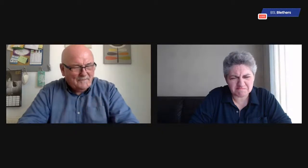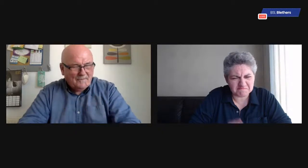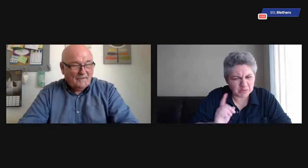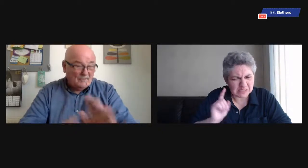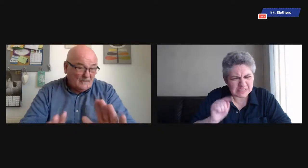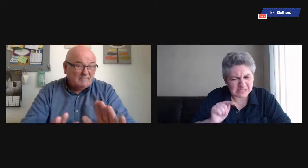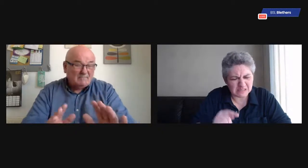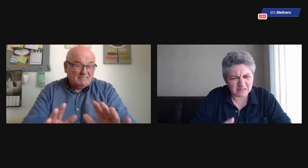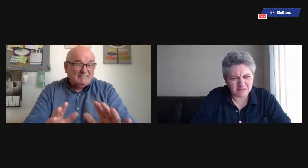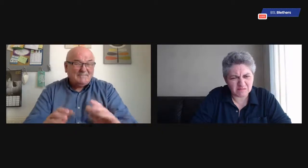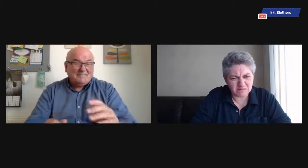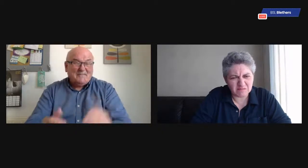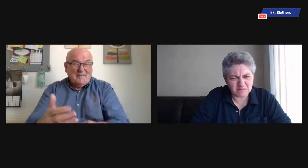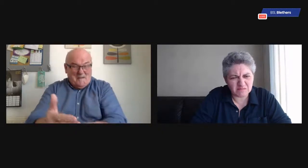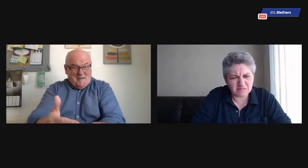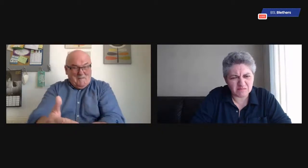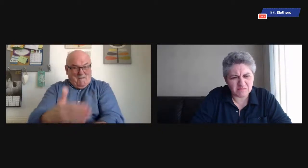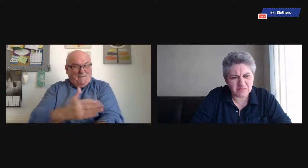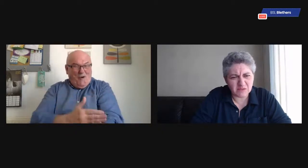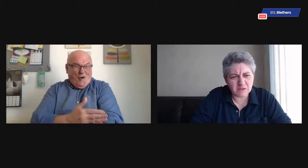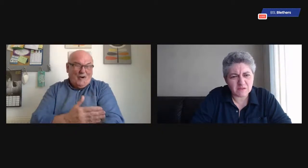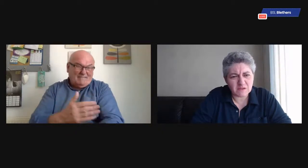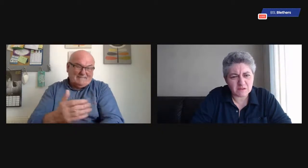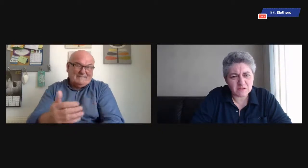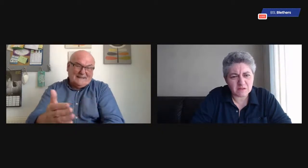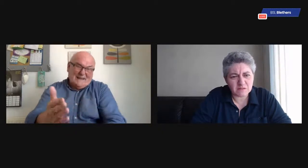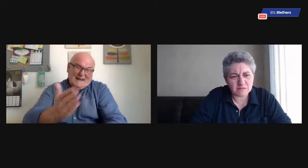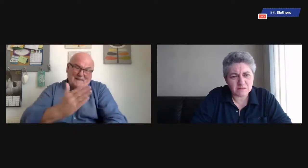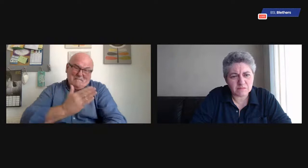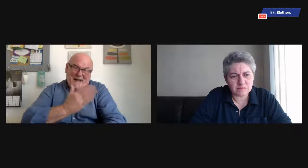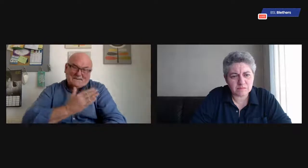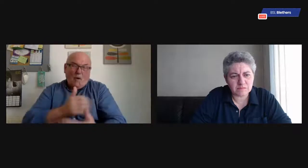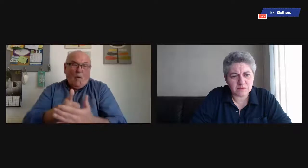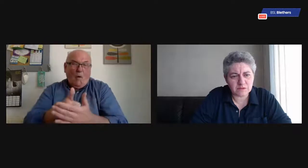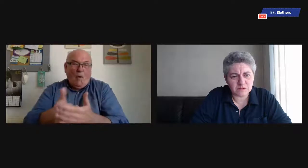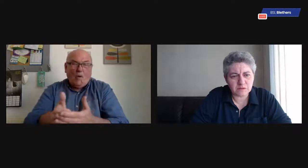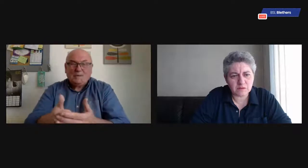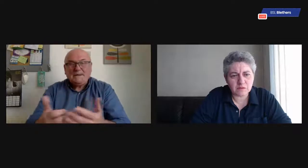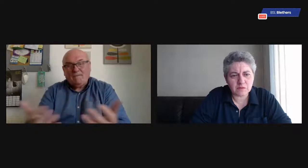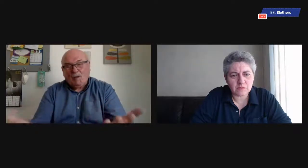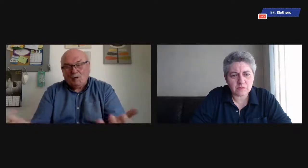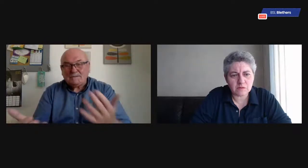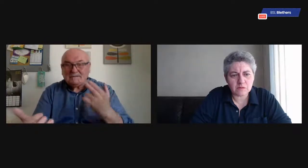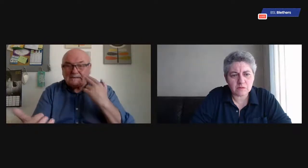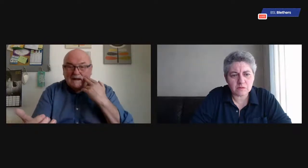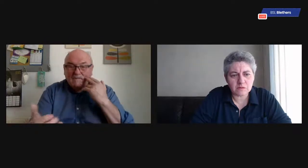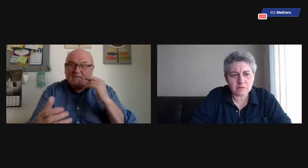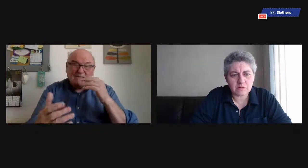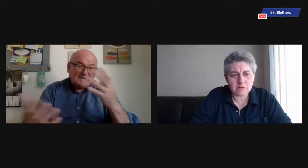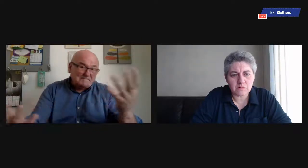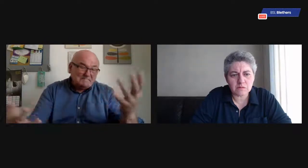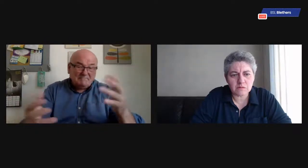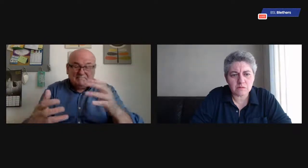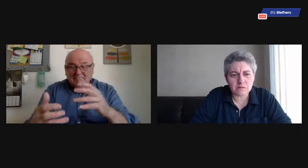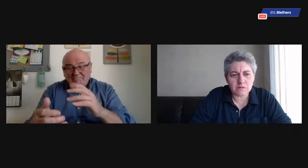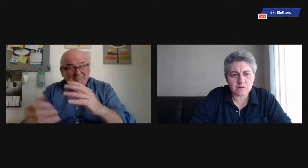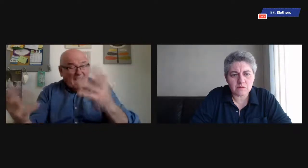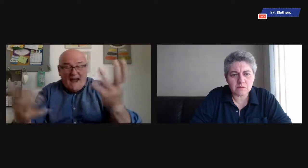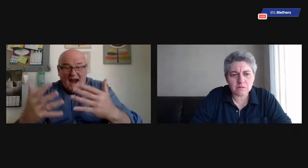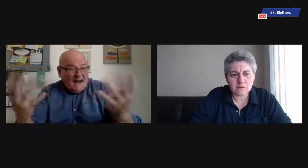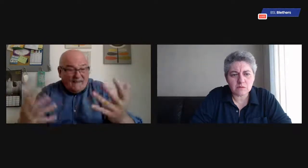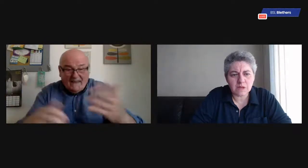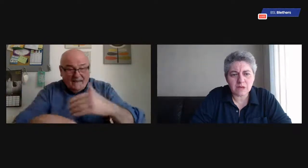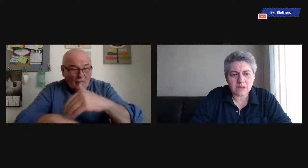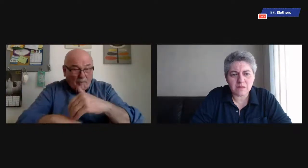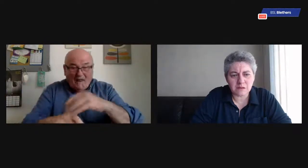so the original question was, what is really an intermediary? So in the past, we were aware that